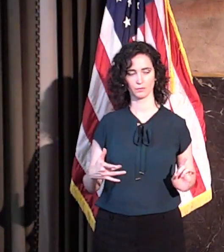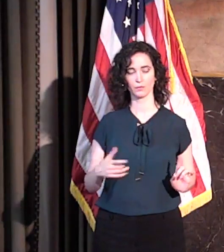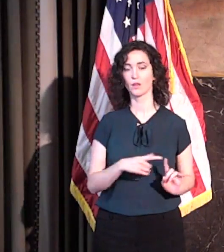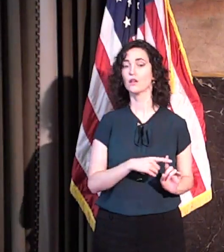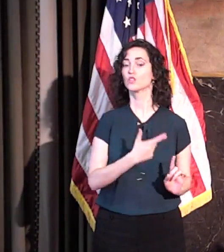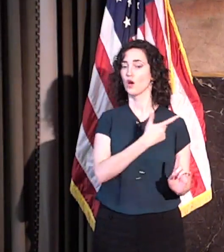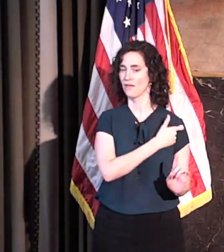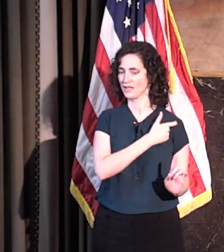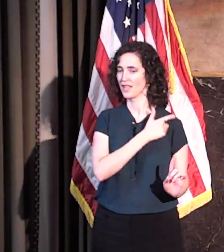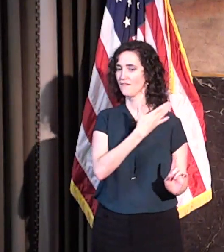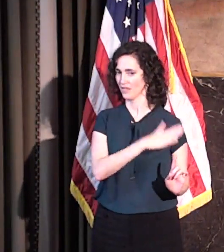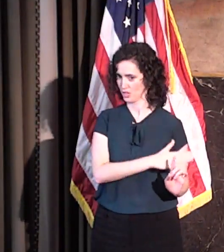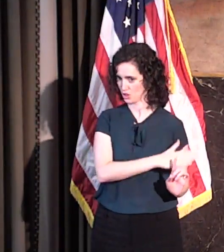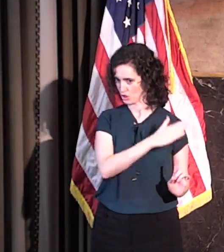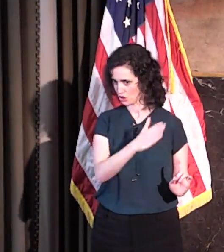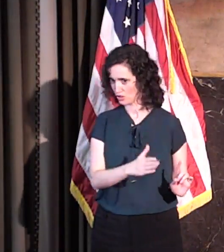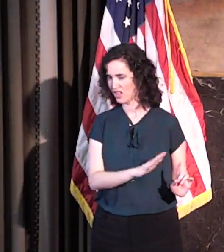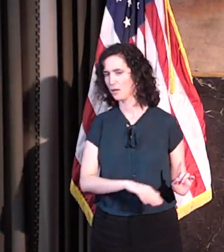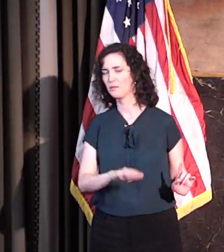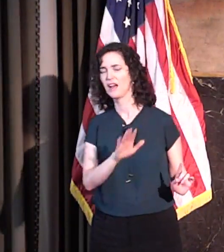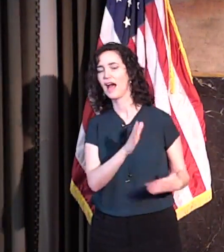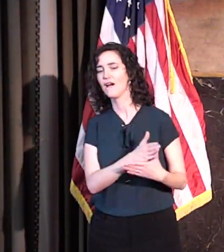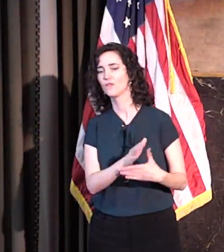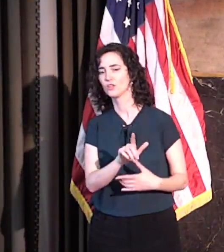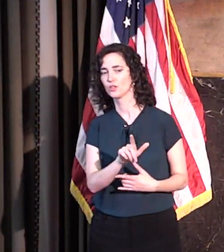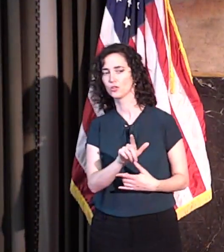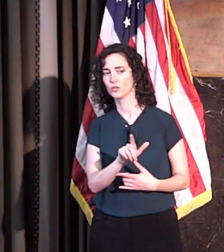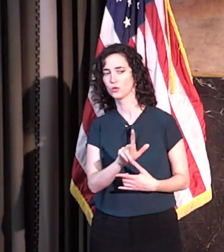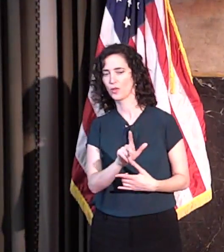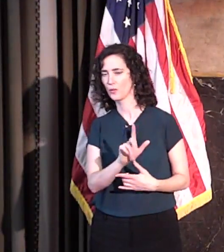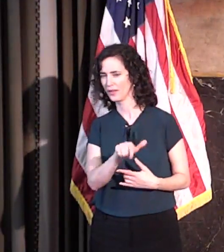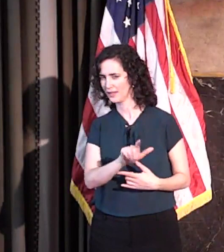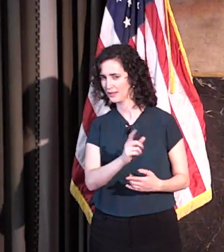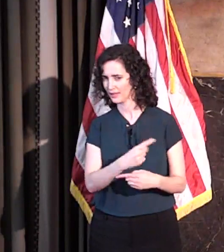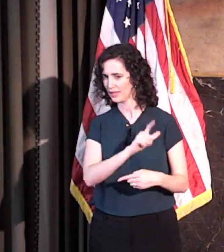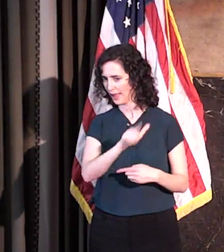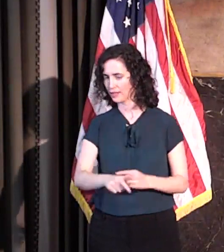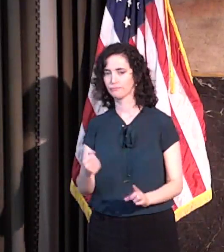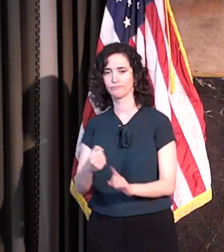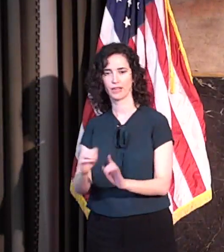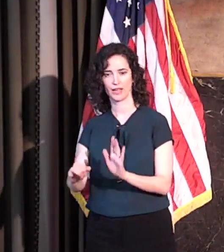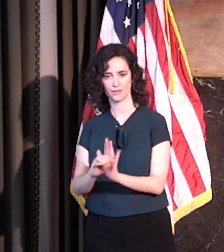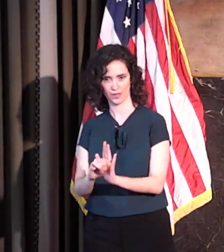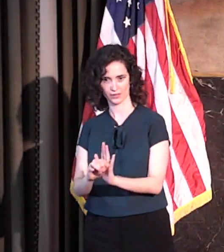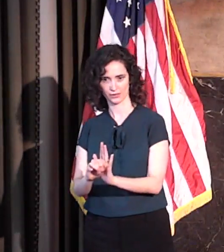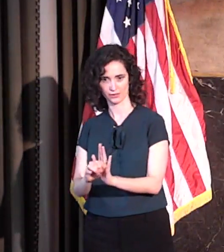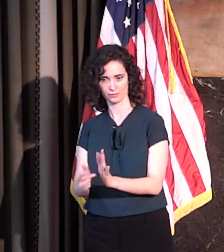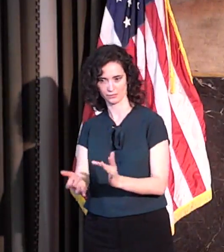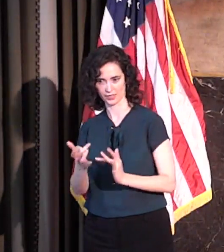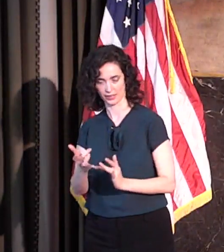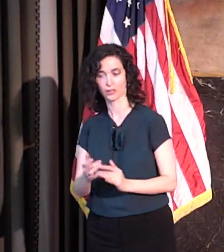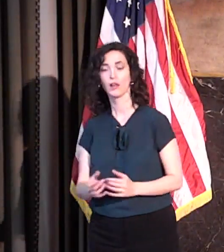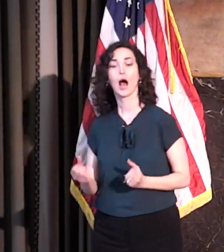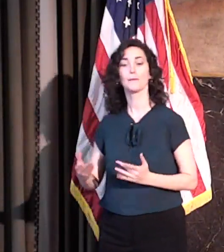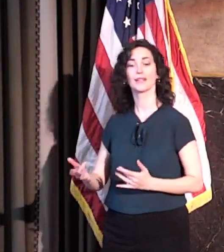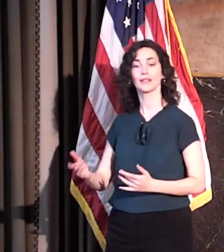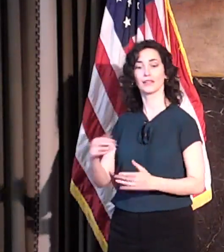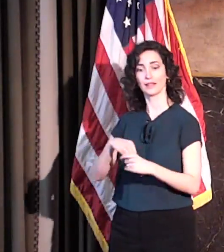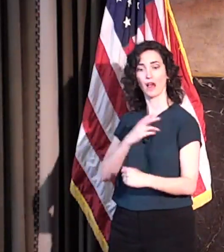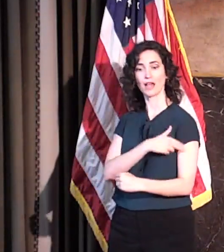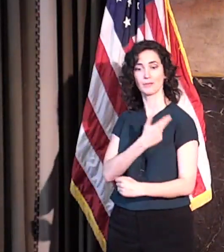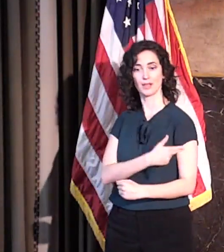vaccine series to when the positive test came in, and 11 have been hospitalized. That hospitalized number represents